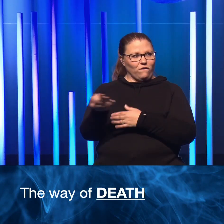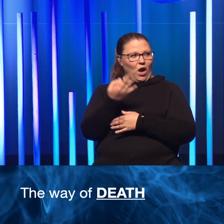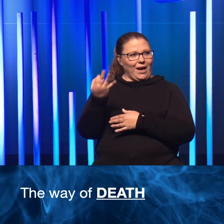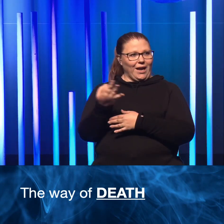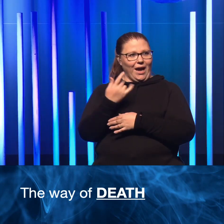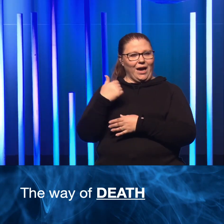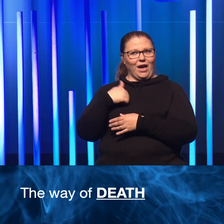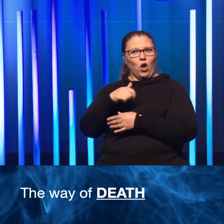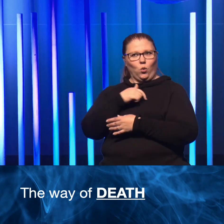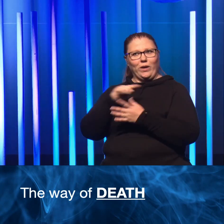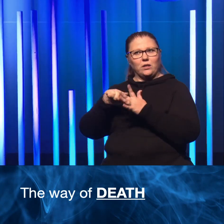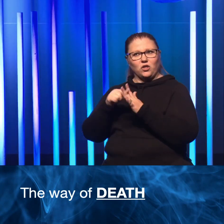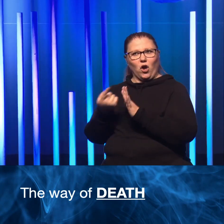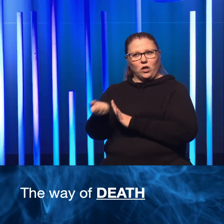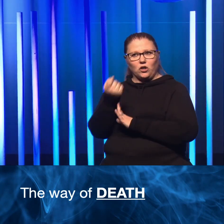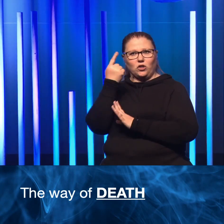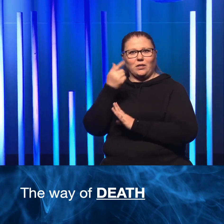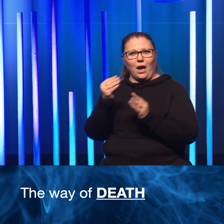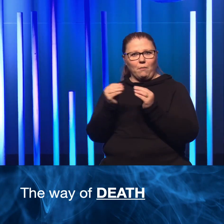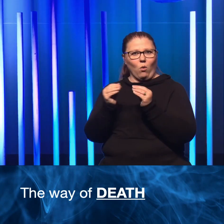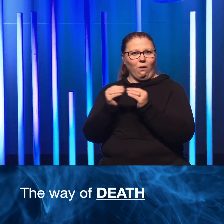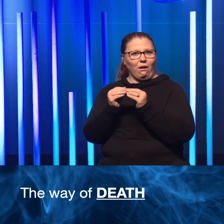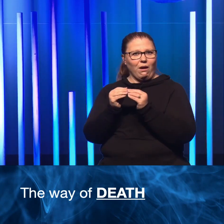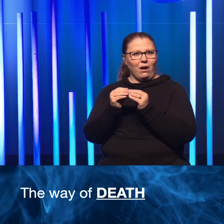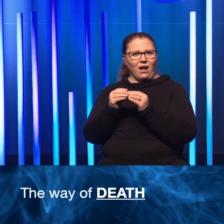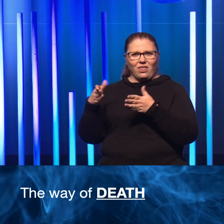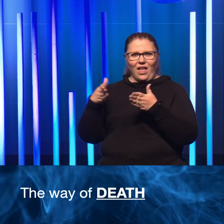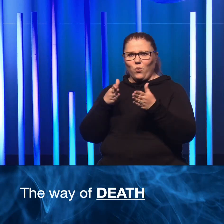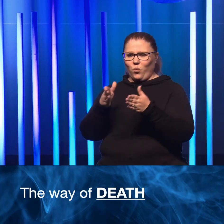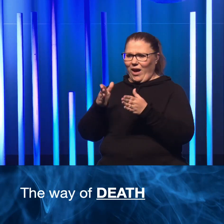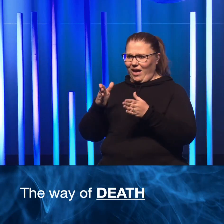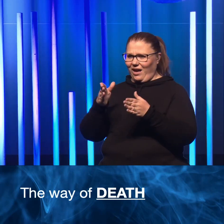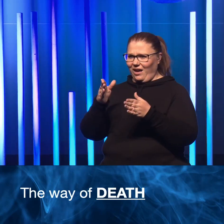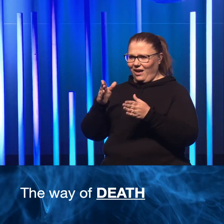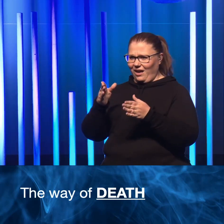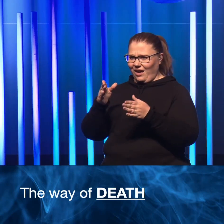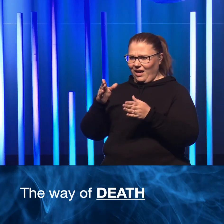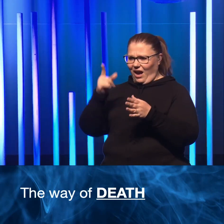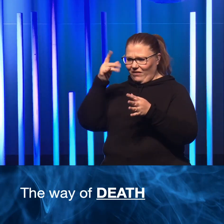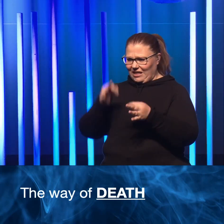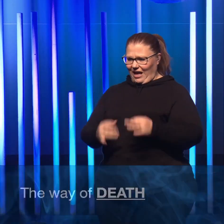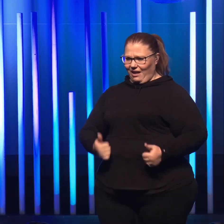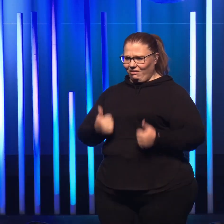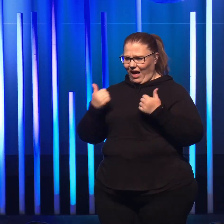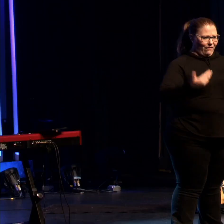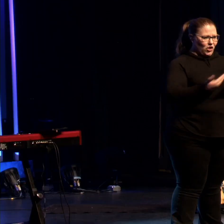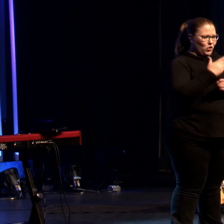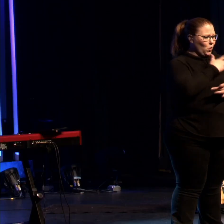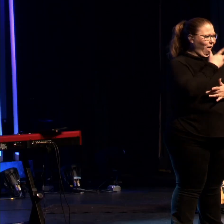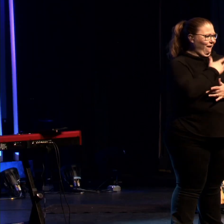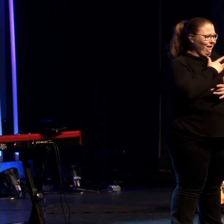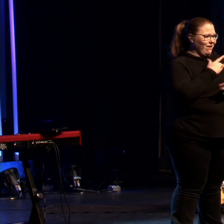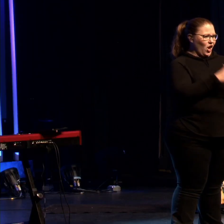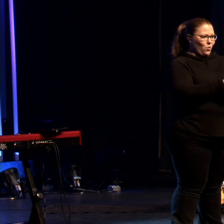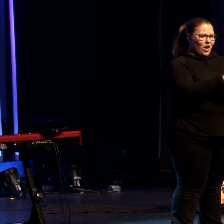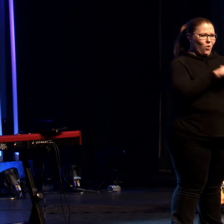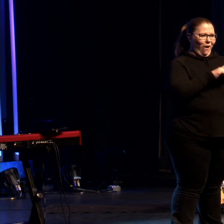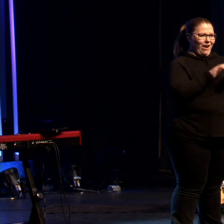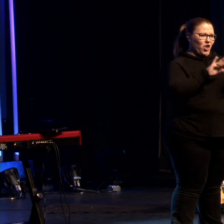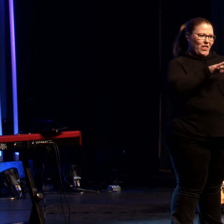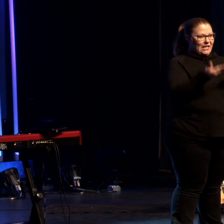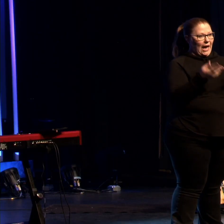But he would talk about this, and he would say that this way of choosing life, this way of a new heart would require a death of sorts of an old